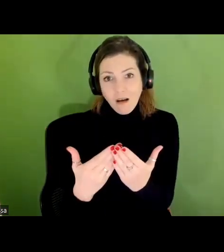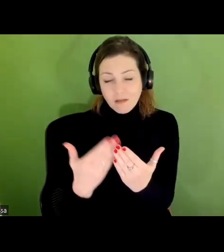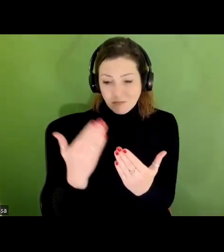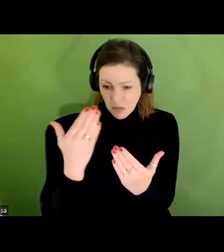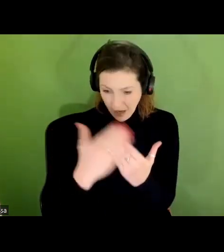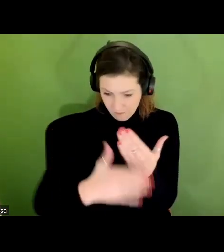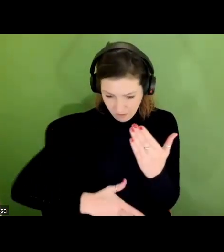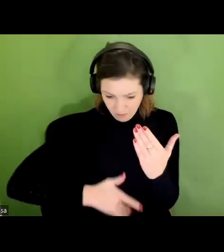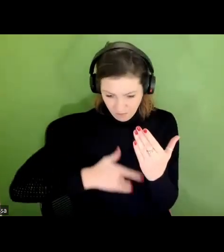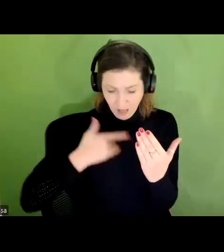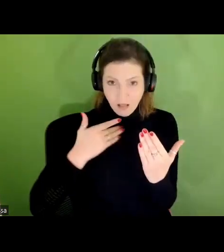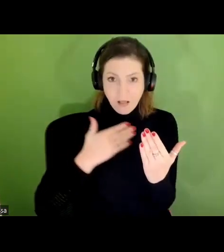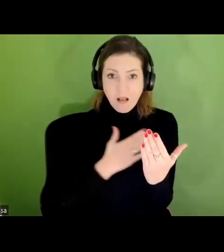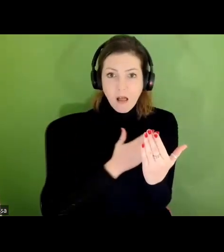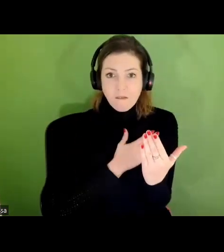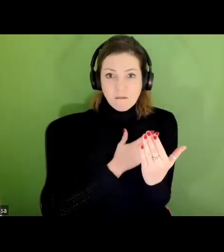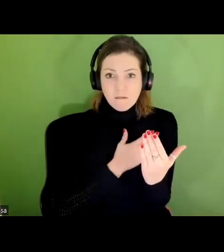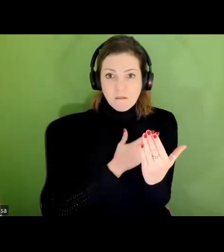never felt loved.